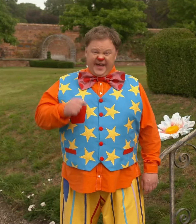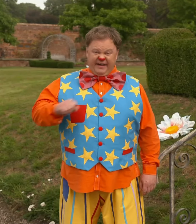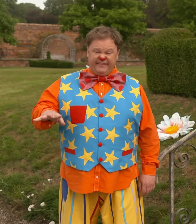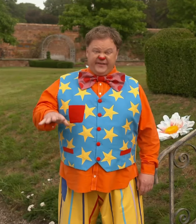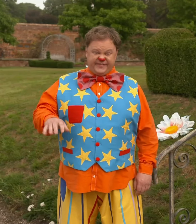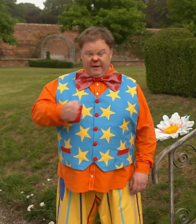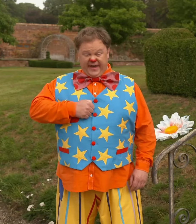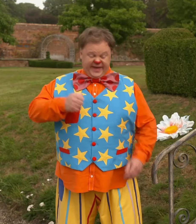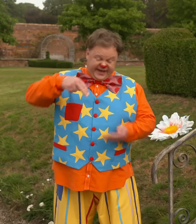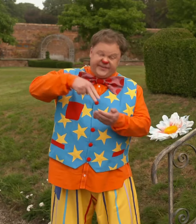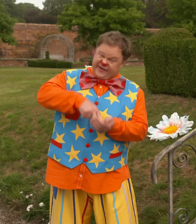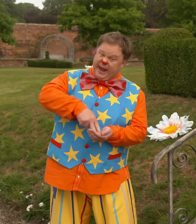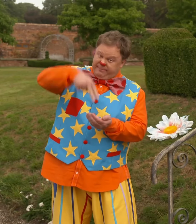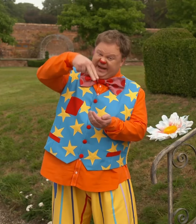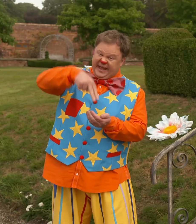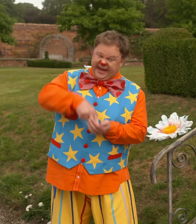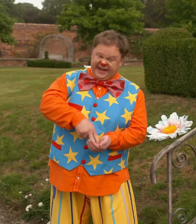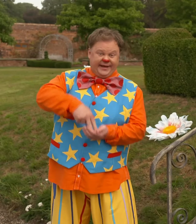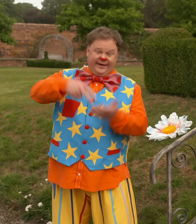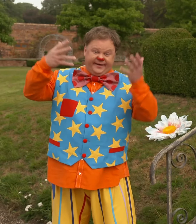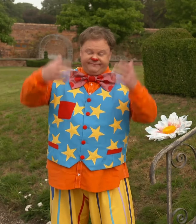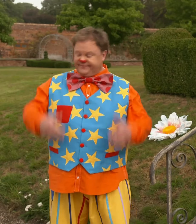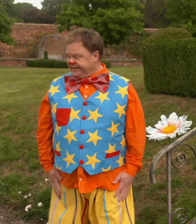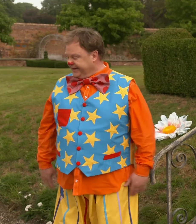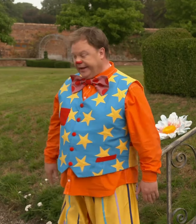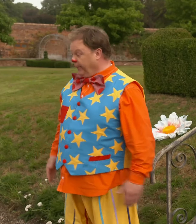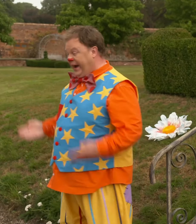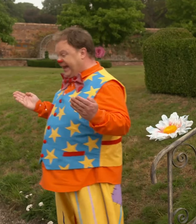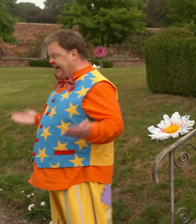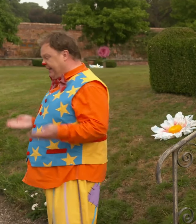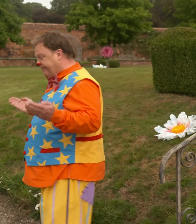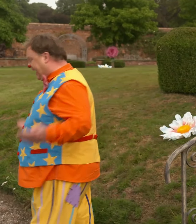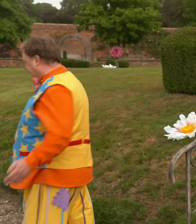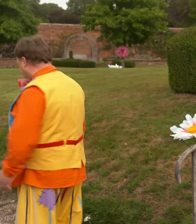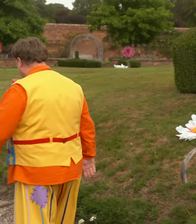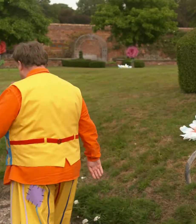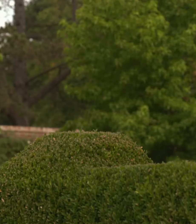I've lost my trampoline. Where can it be?